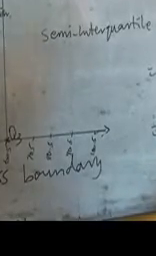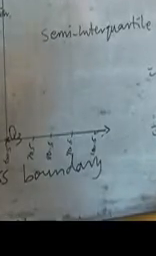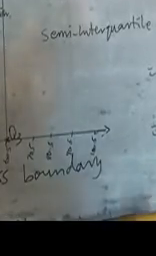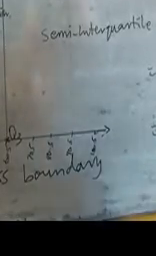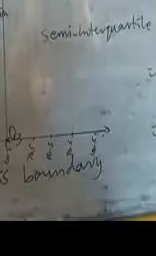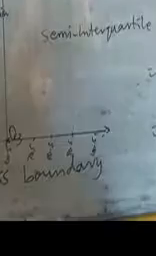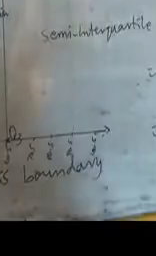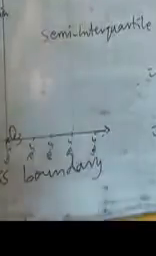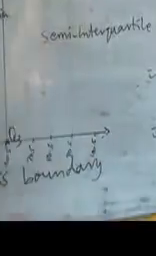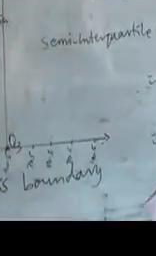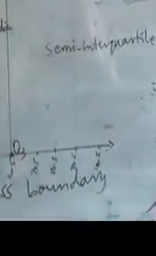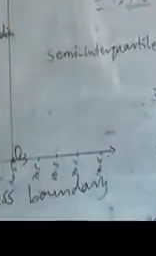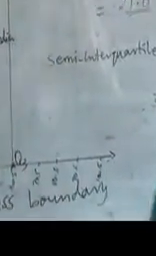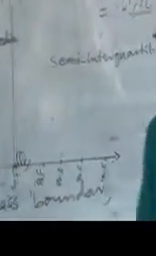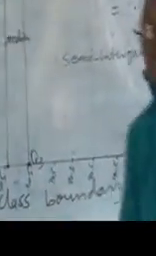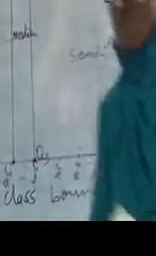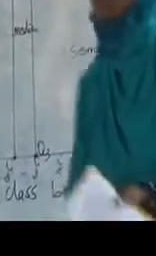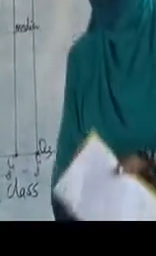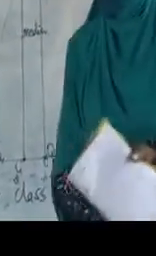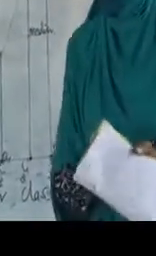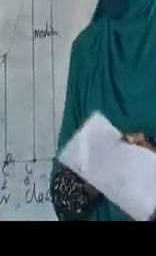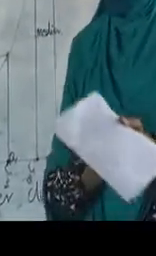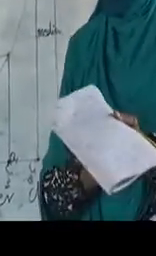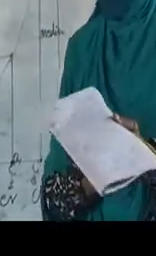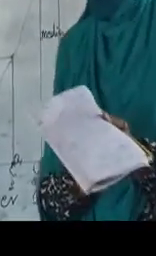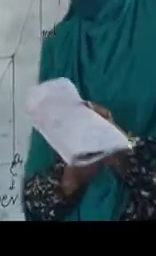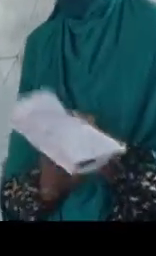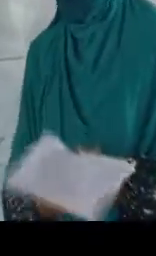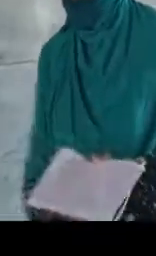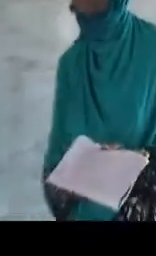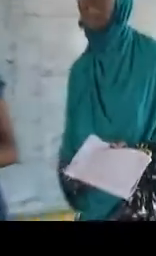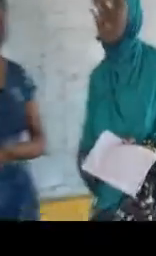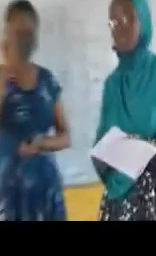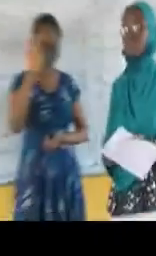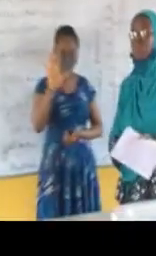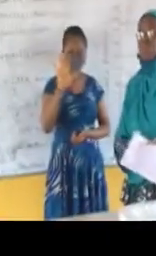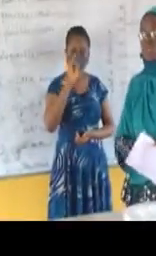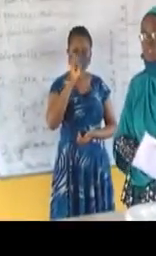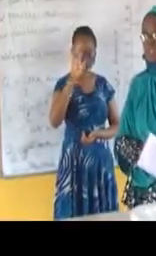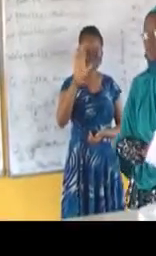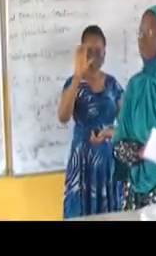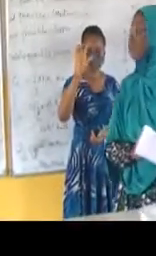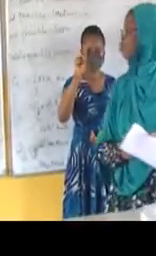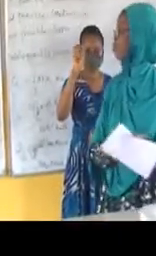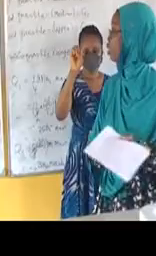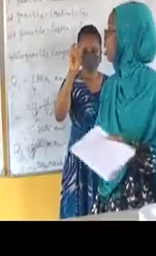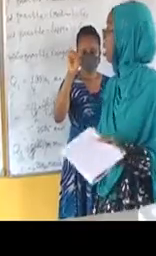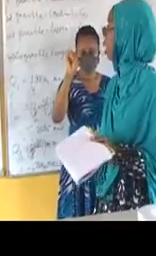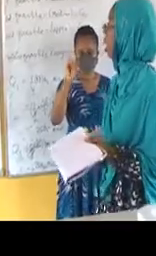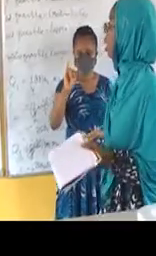10.5. That is your semi-interquartile range. I hope that is clear to everyone at home.